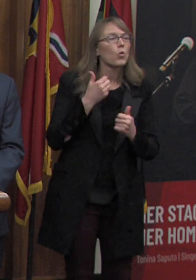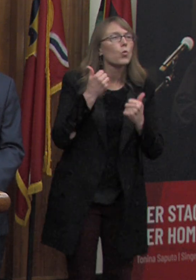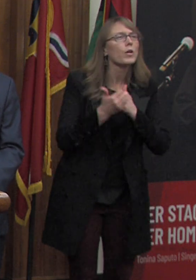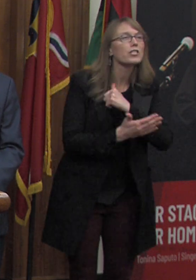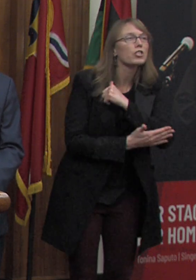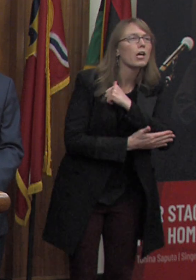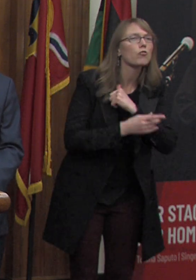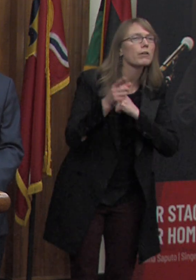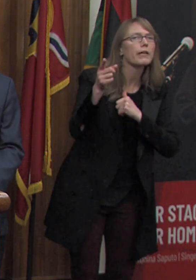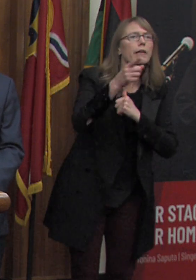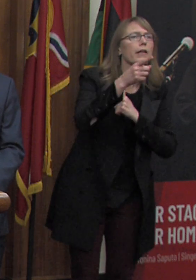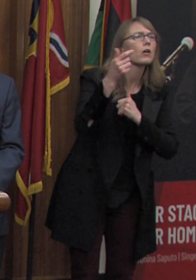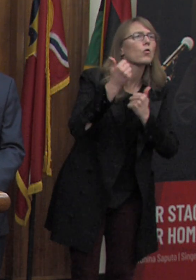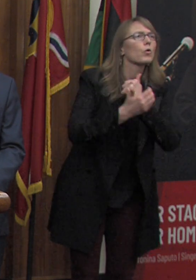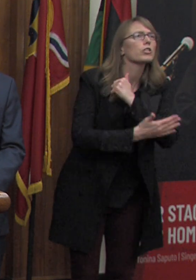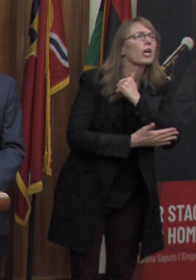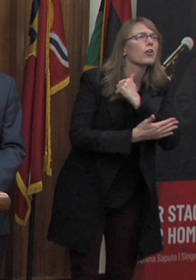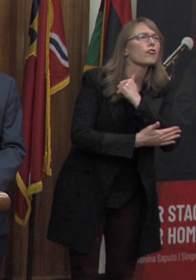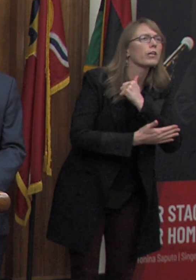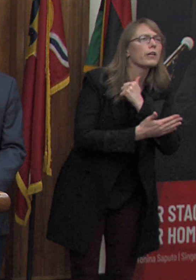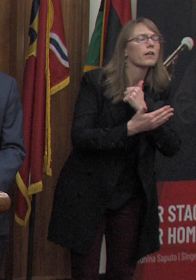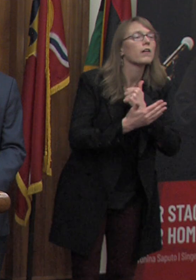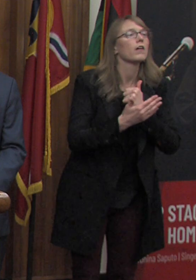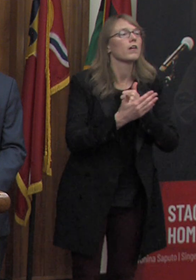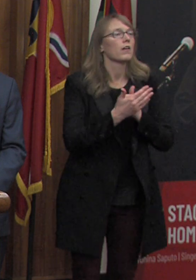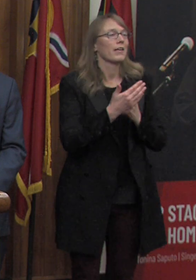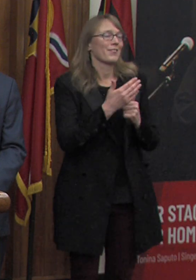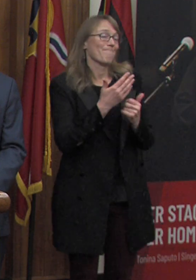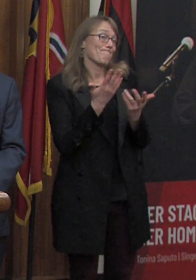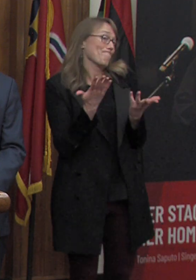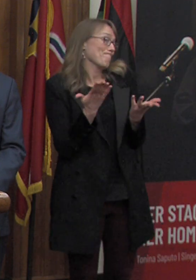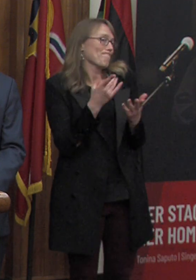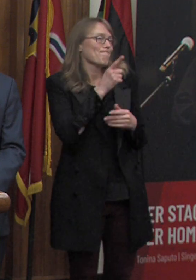a considerable amount. Were they in Europe? Can you give us a